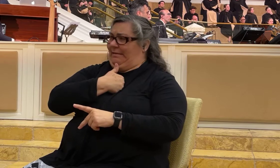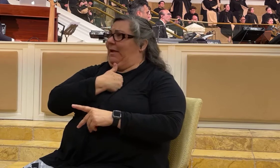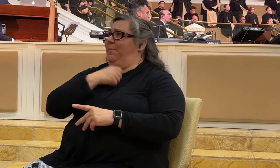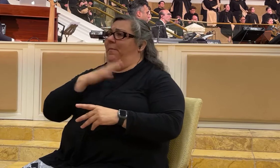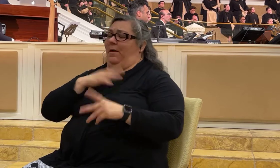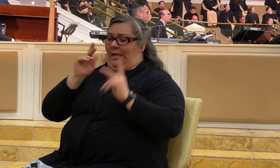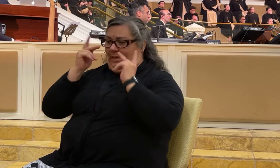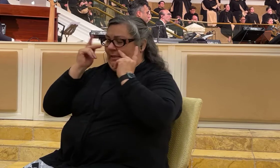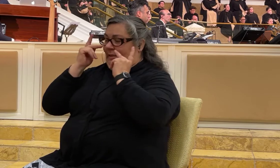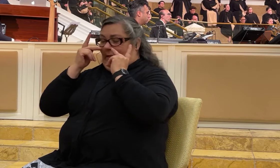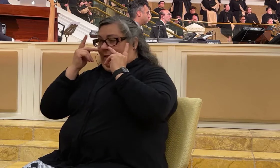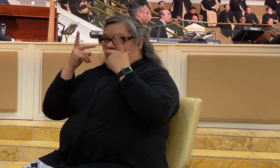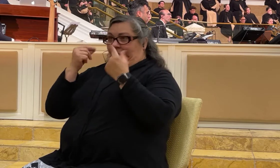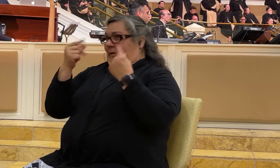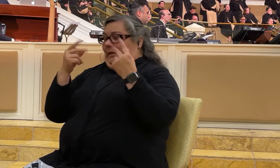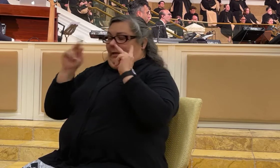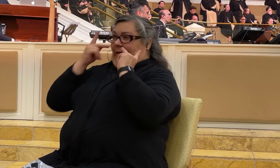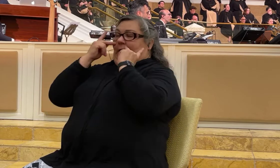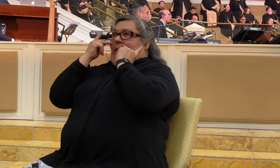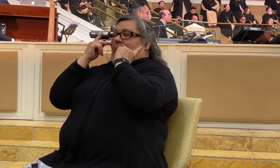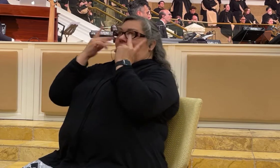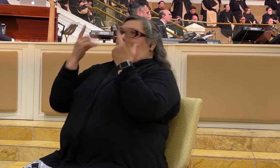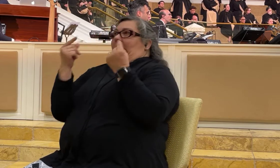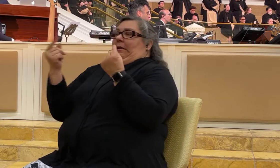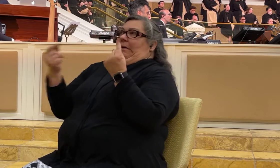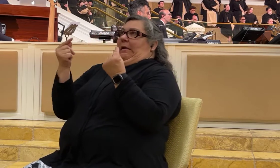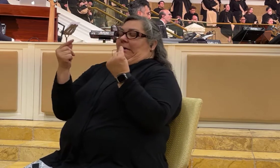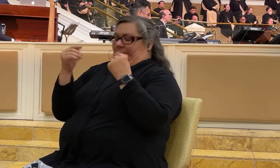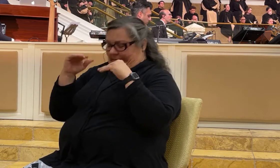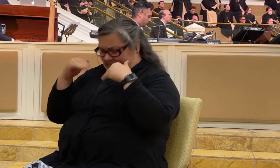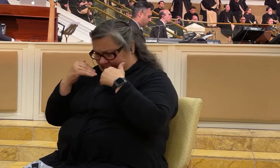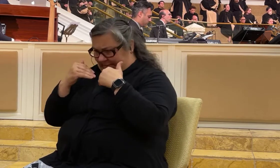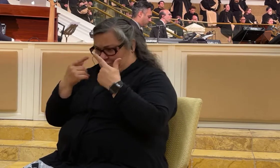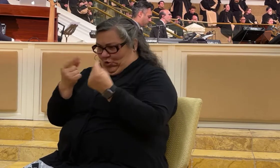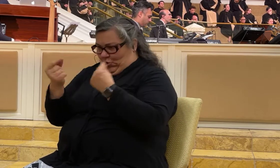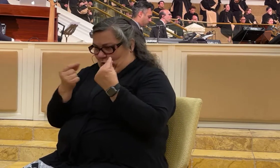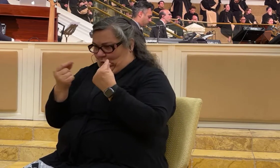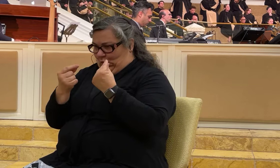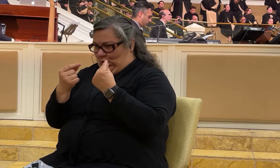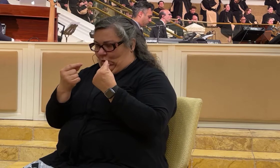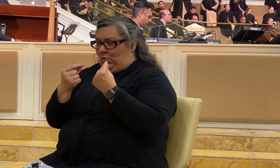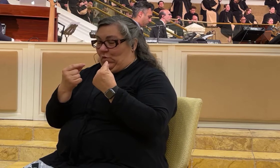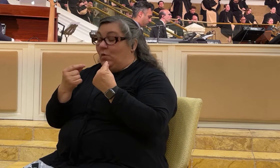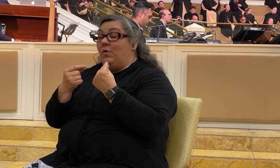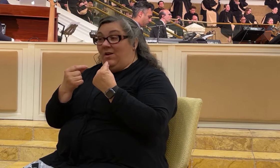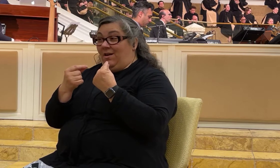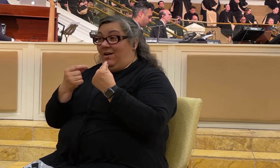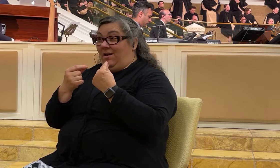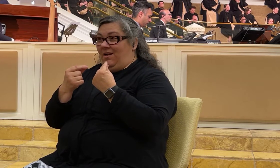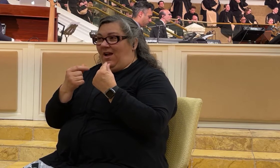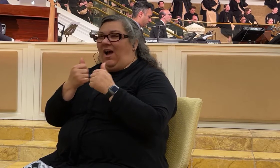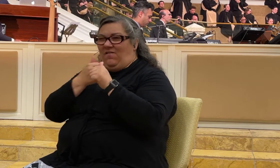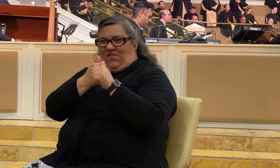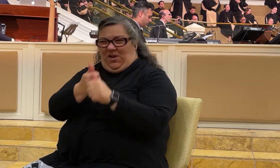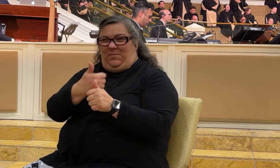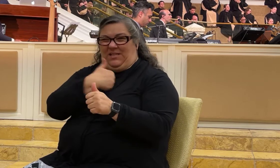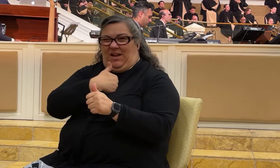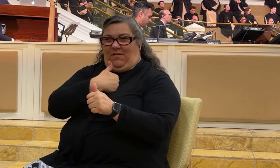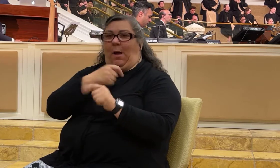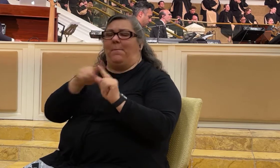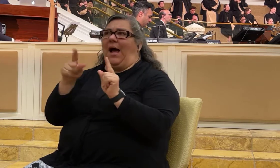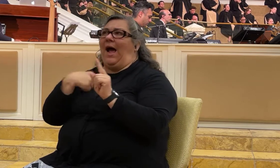frantic panic button is pushed, and I've got to preserve myself, and so I preserve myself, but I